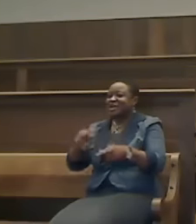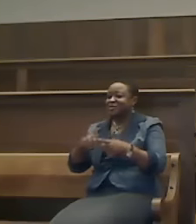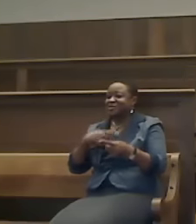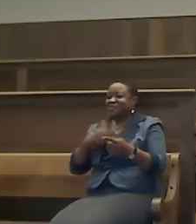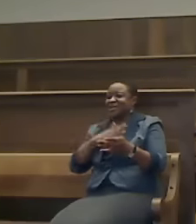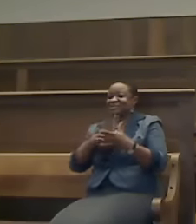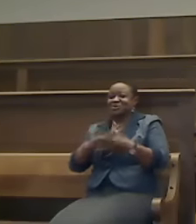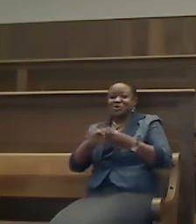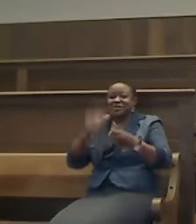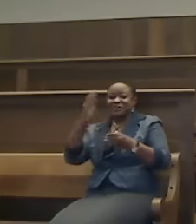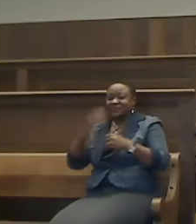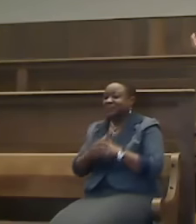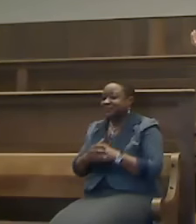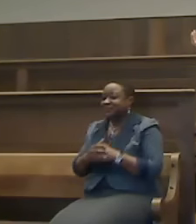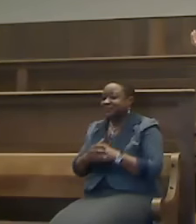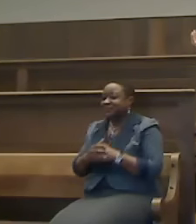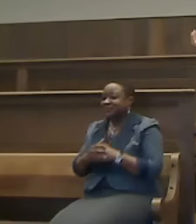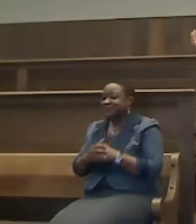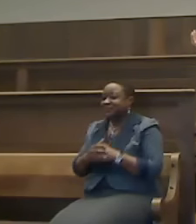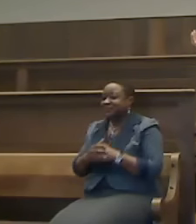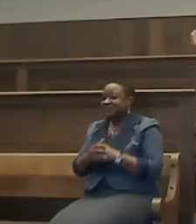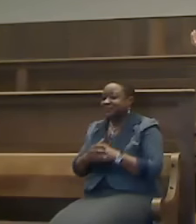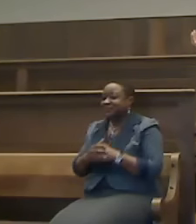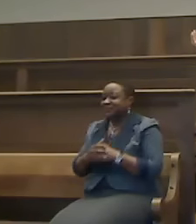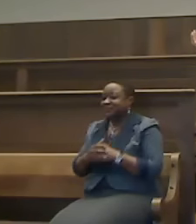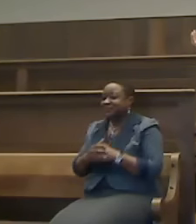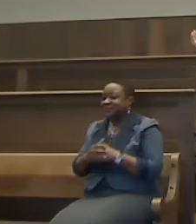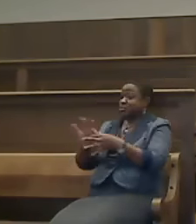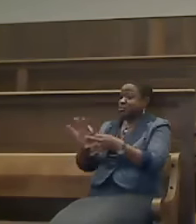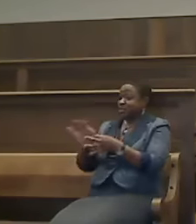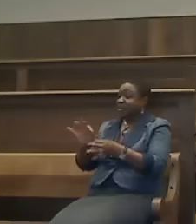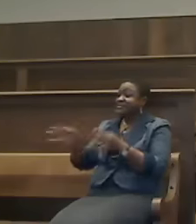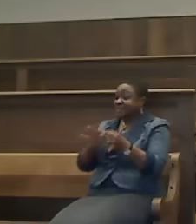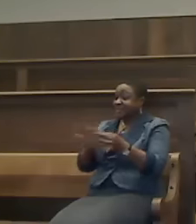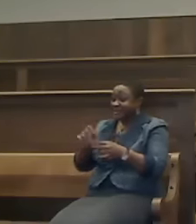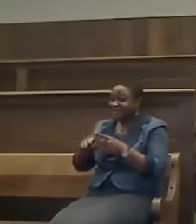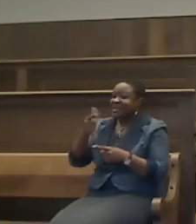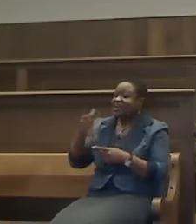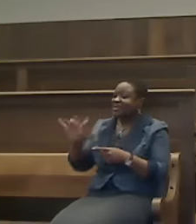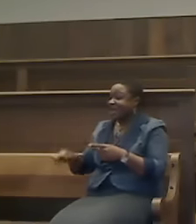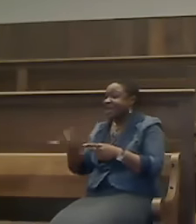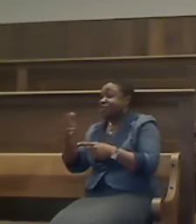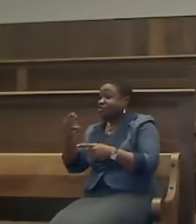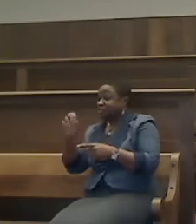The only human feeding study ever published showed that the genes from soybeans, part of it transferred into the DNA of gut